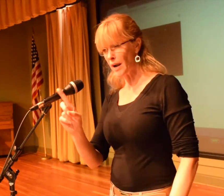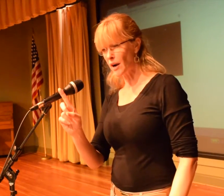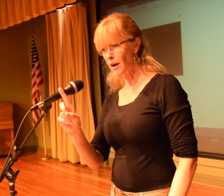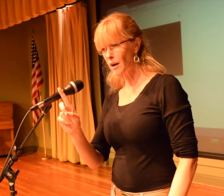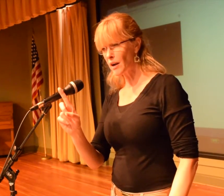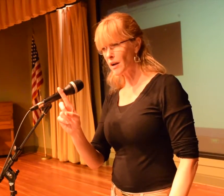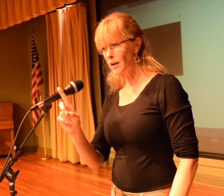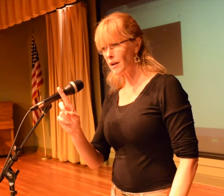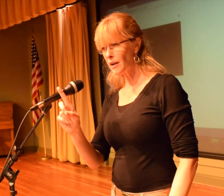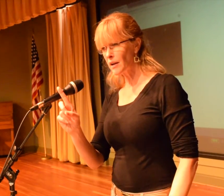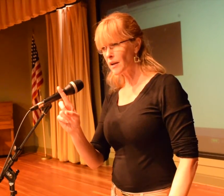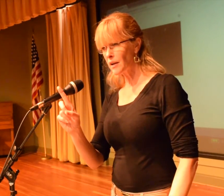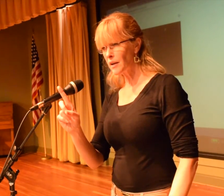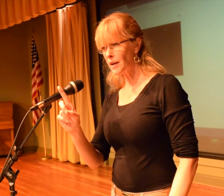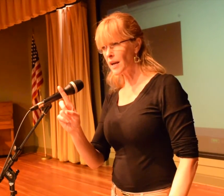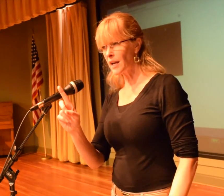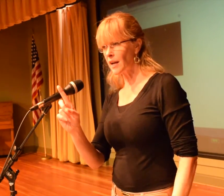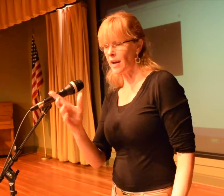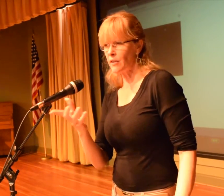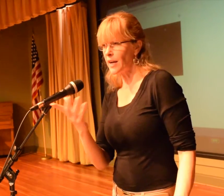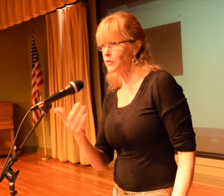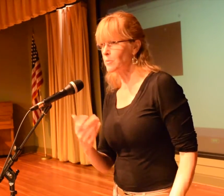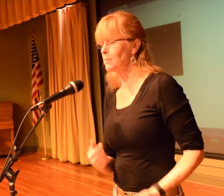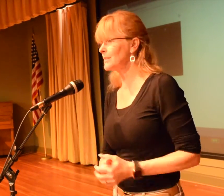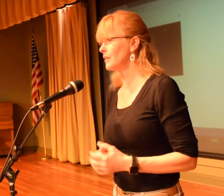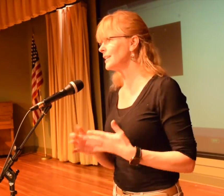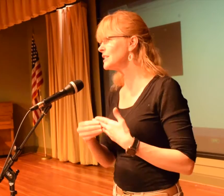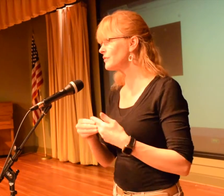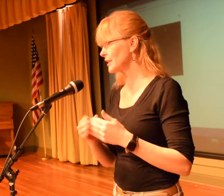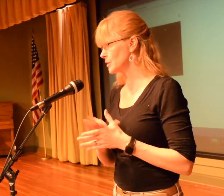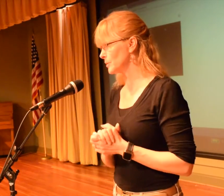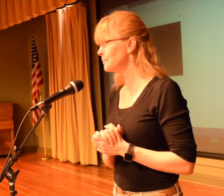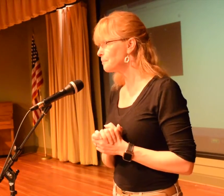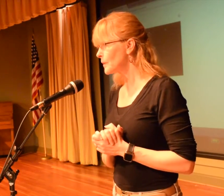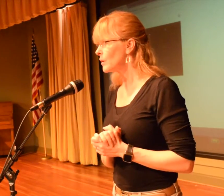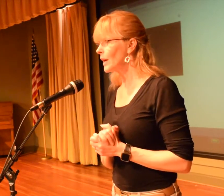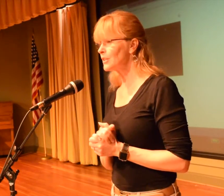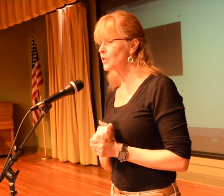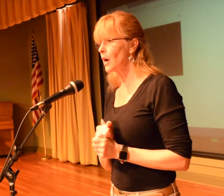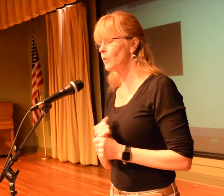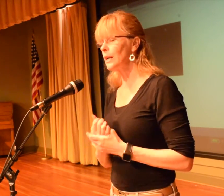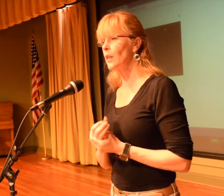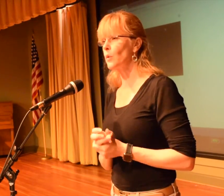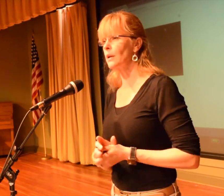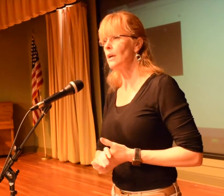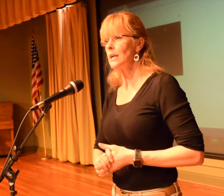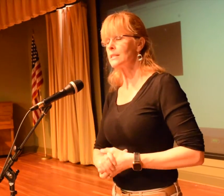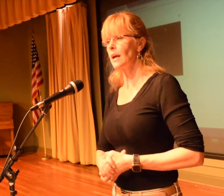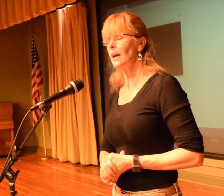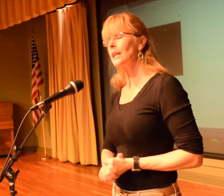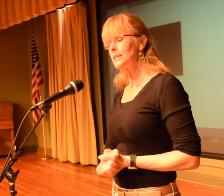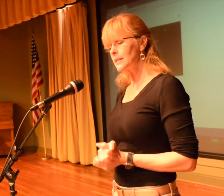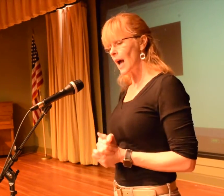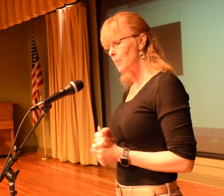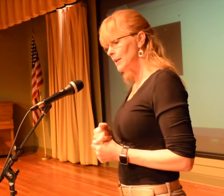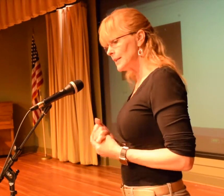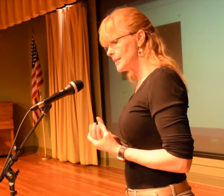where? And I don't have to repeat myself. It is flexible. Well, let's try another one. How about let's